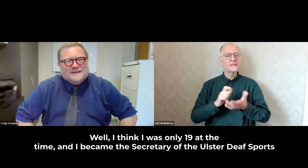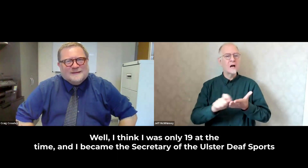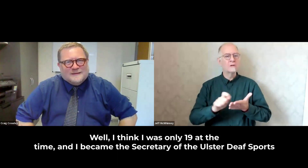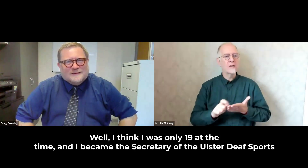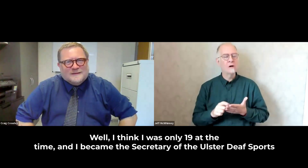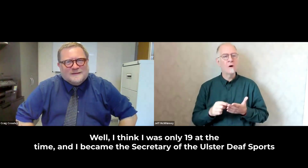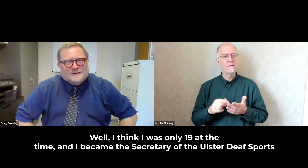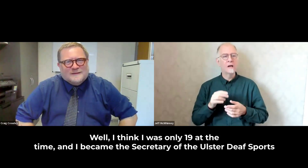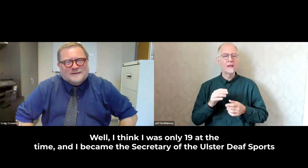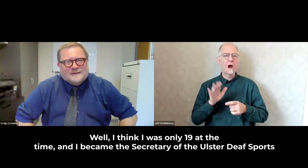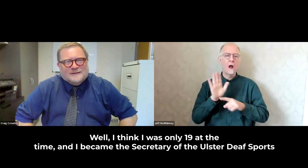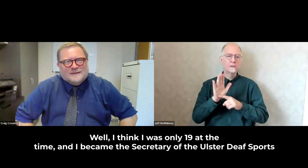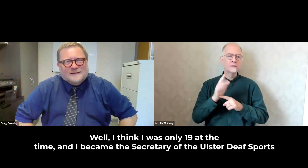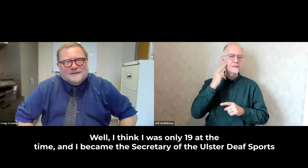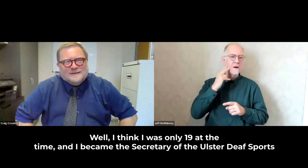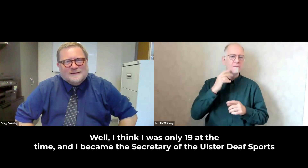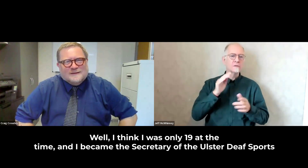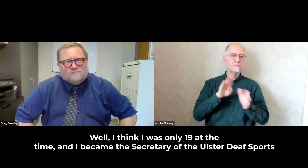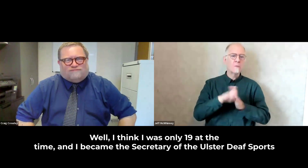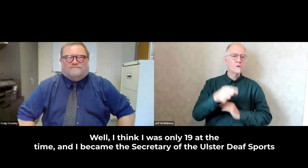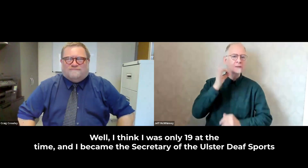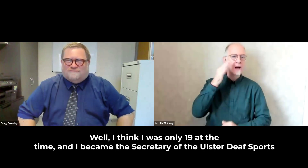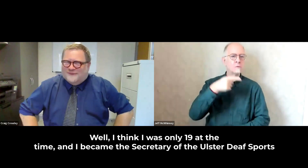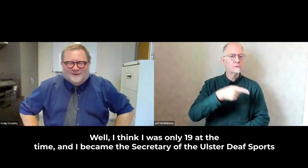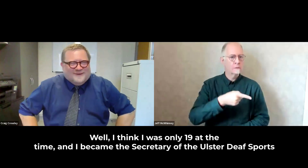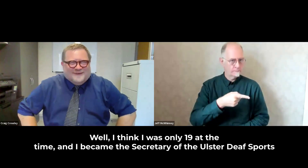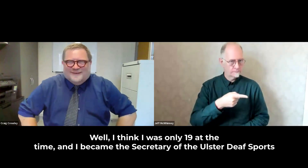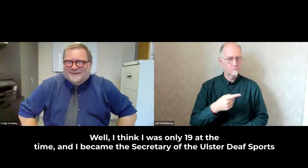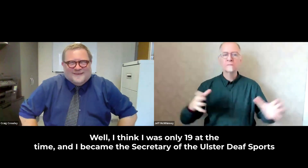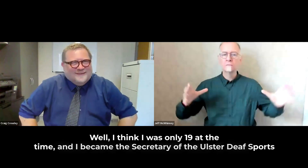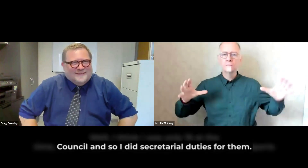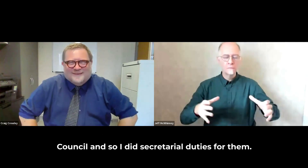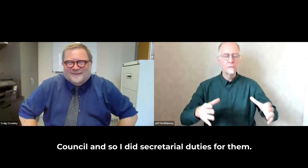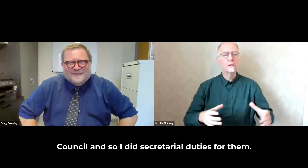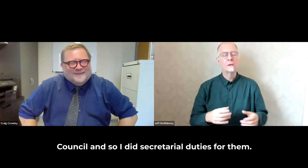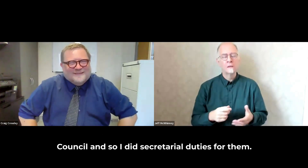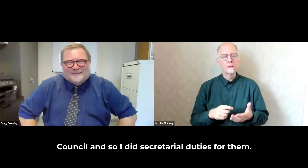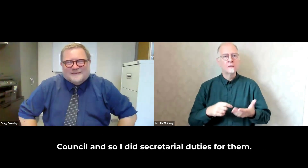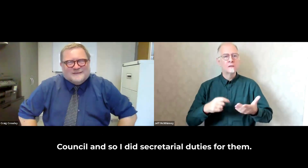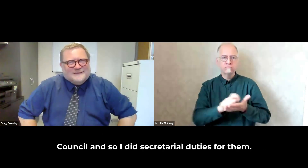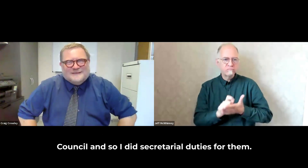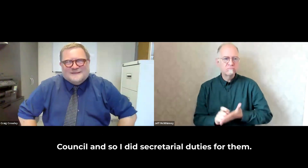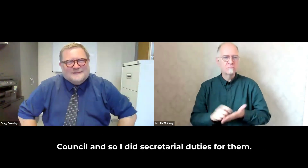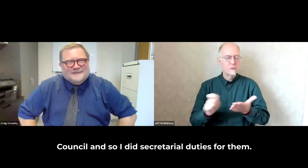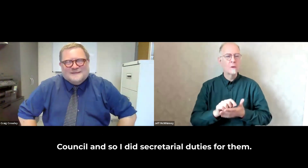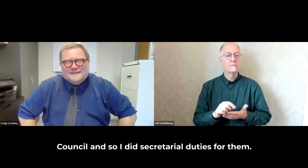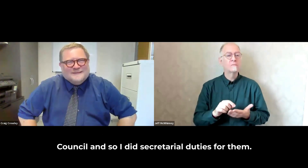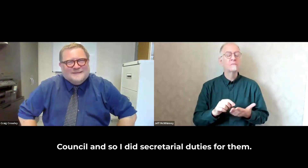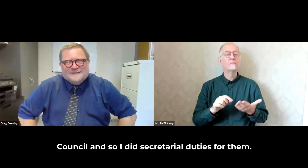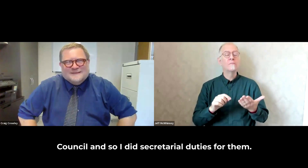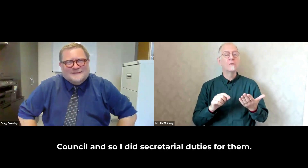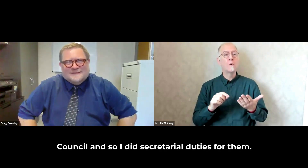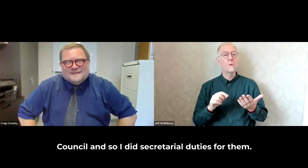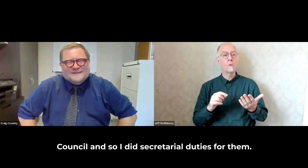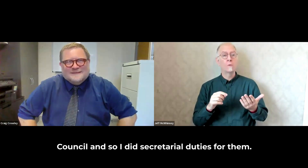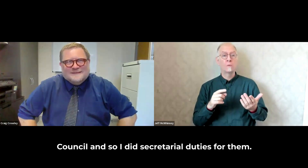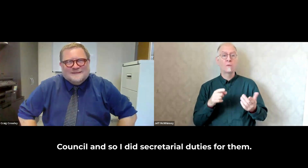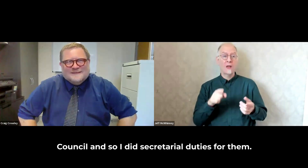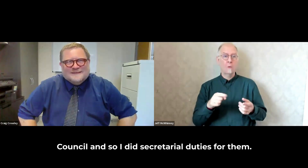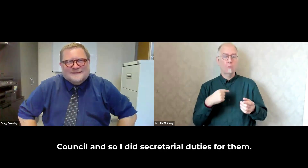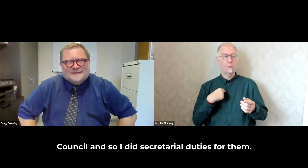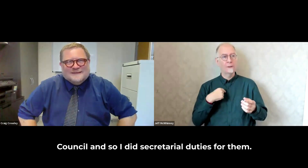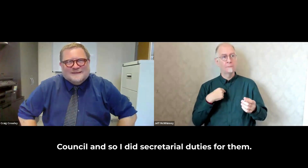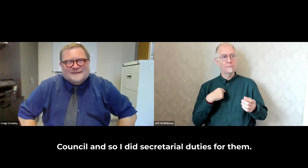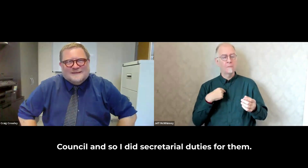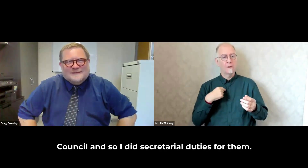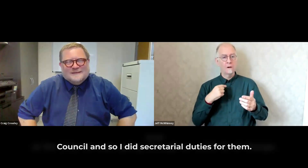Well, I think I was only 19 at the time and I became the secretary of the Ulster Deaf Sports Council. So I did secretarial